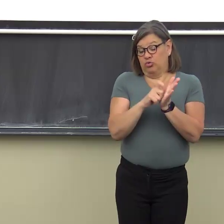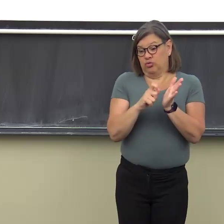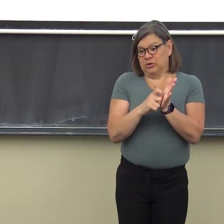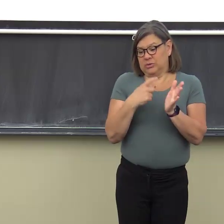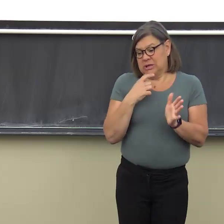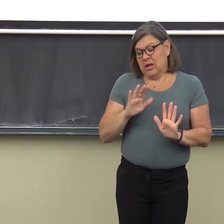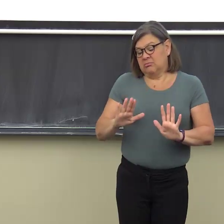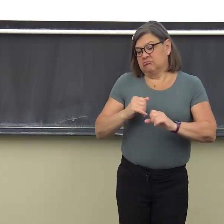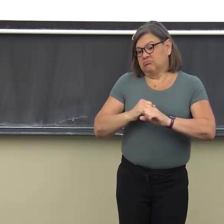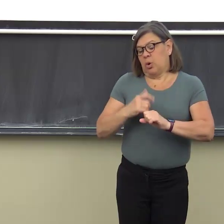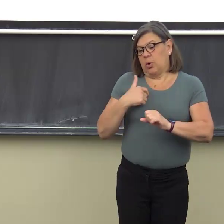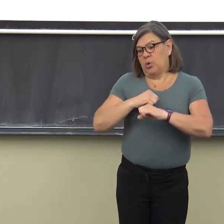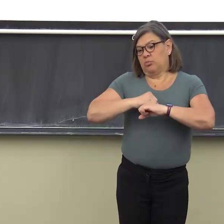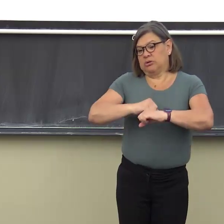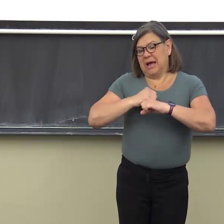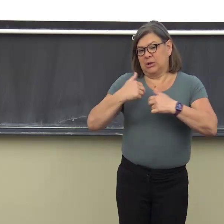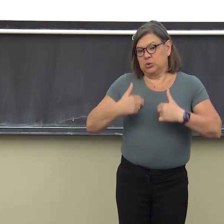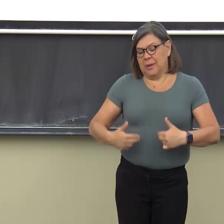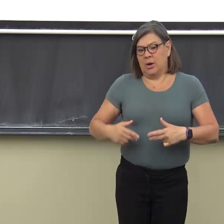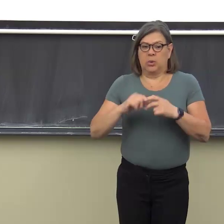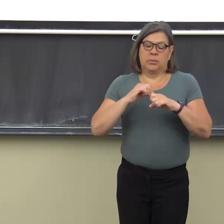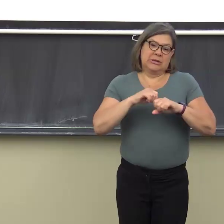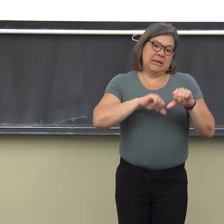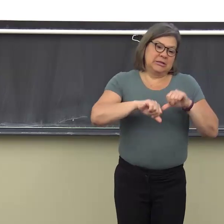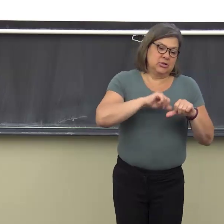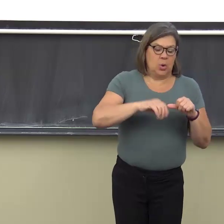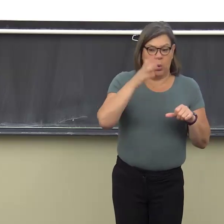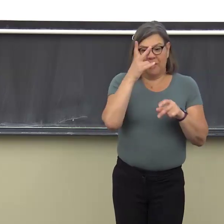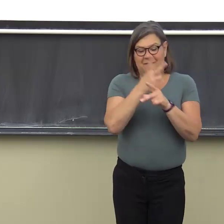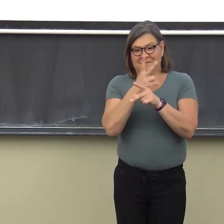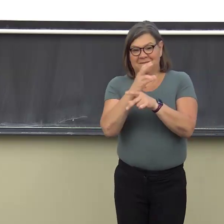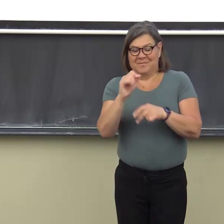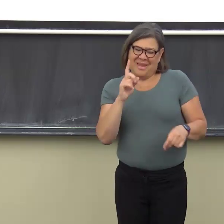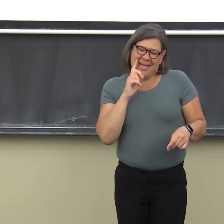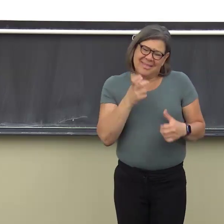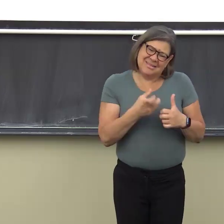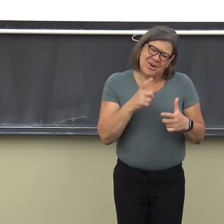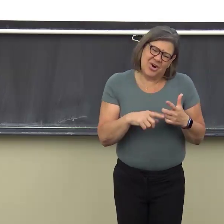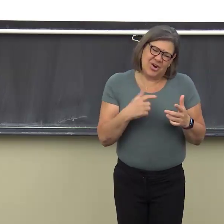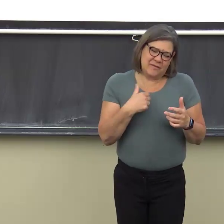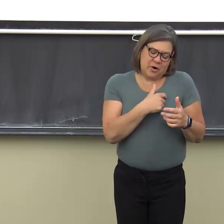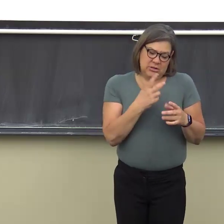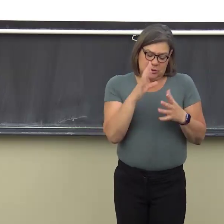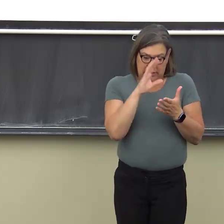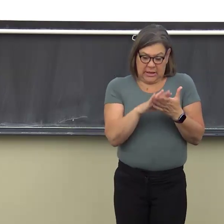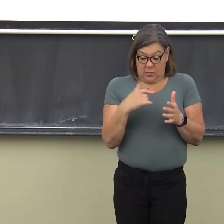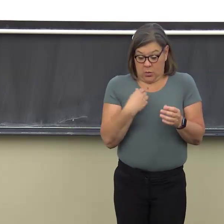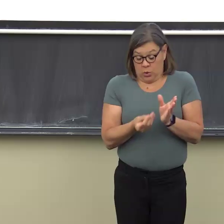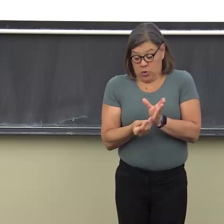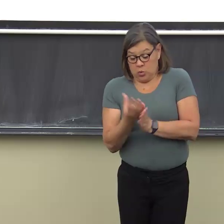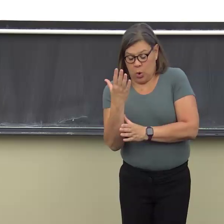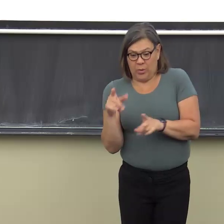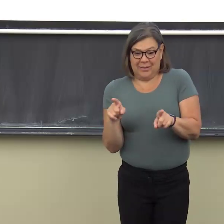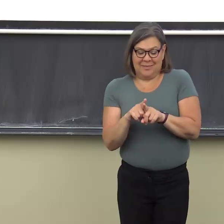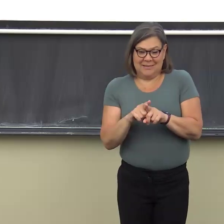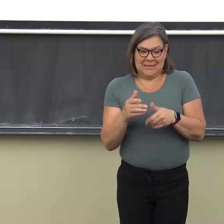we're going to protect humanity, we're going to protect each other, and we're going to figure this out. I think sometimes it's hard for us to believe that when we're all rowing in the same